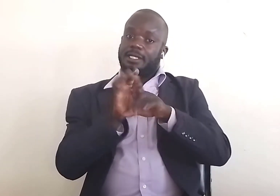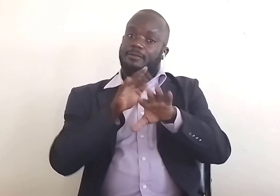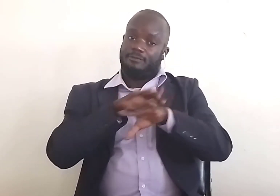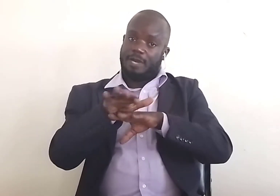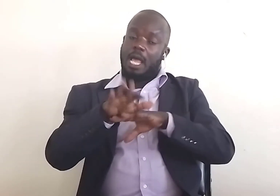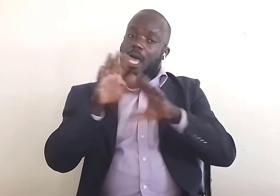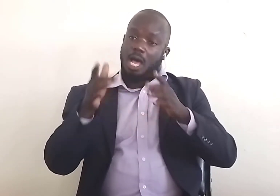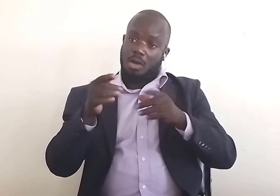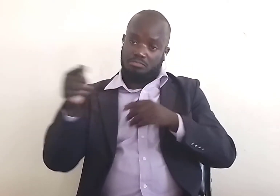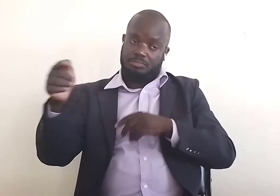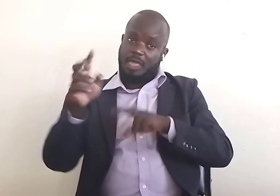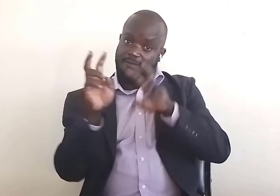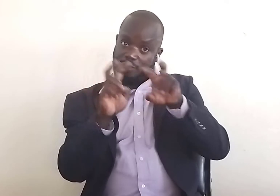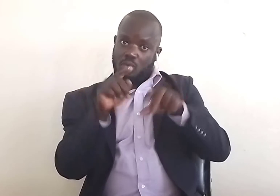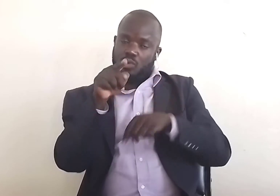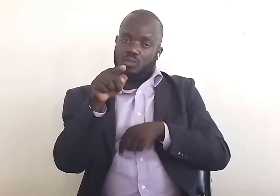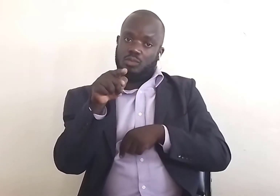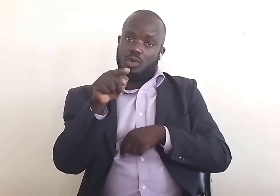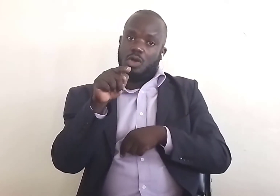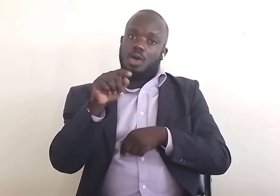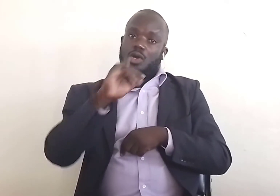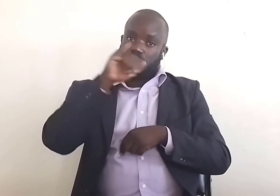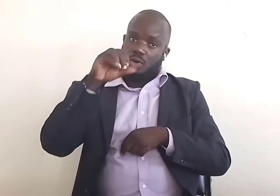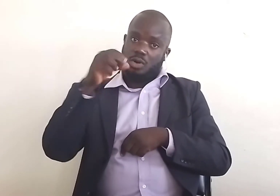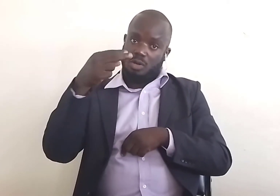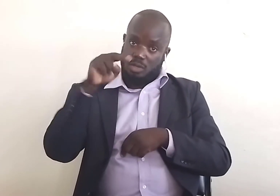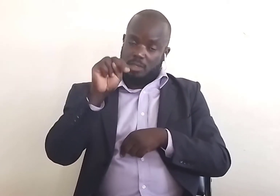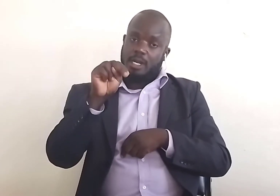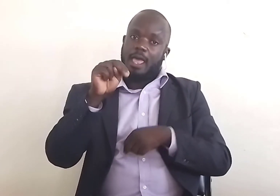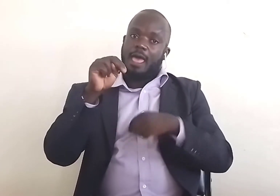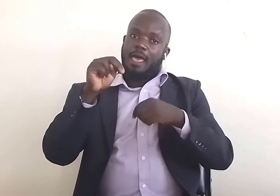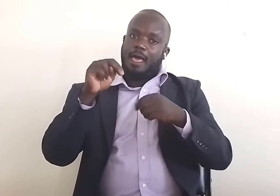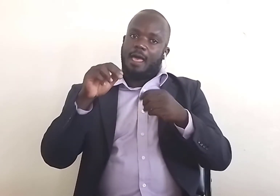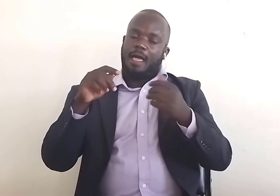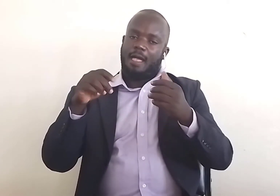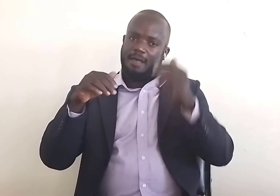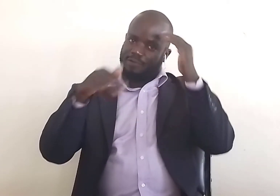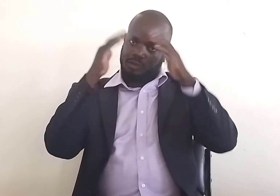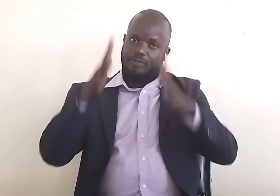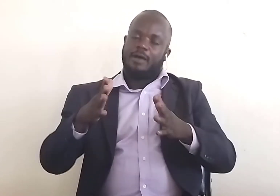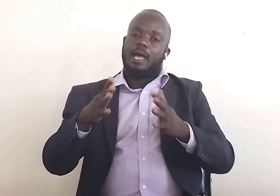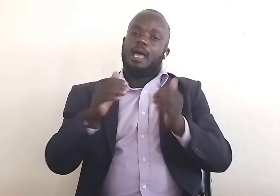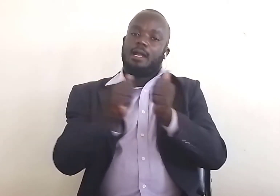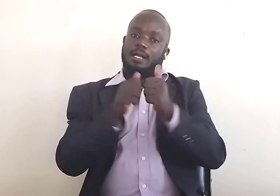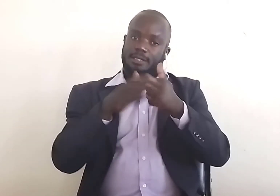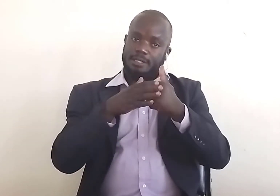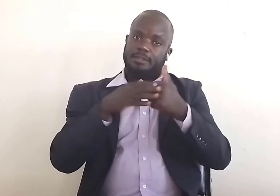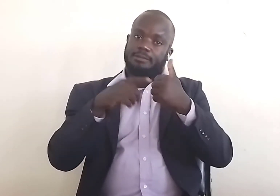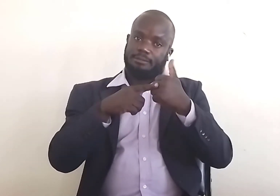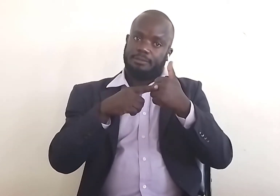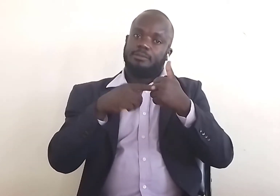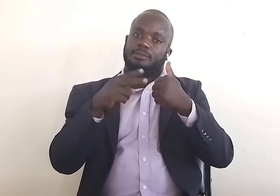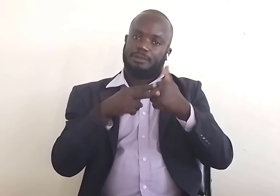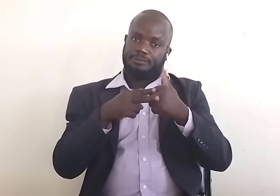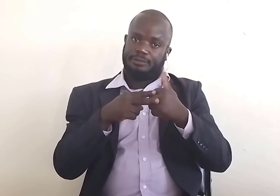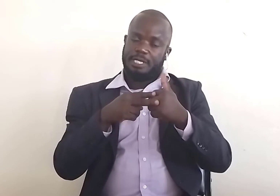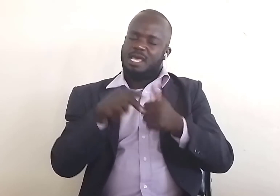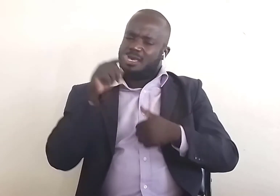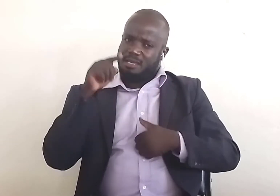how we are viewed. John Locke, a British philosopher of the 1960s, said, "I've always thought the actions of men